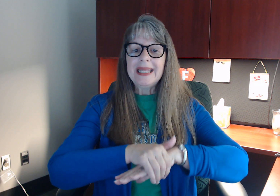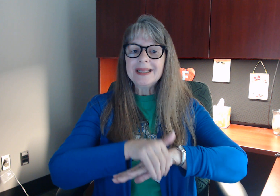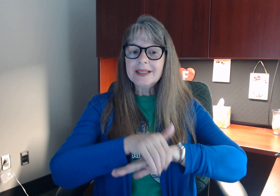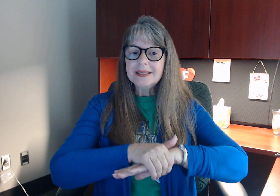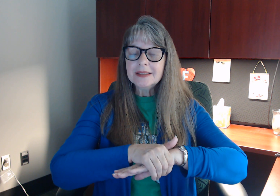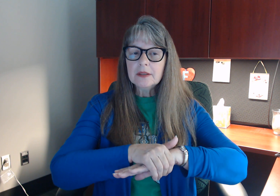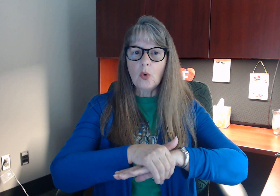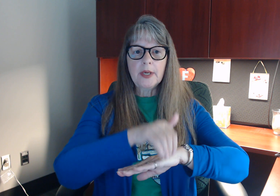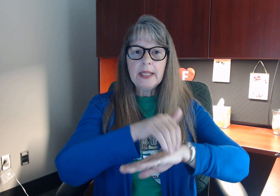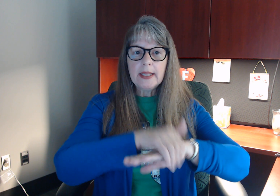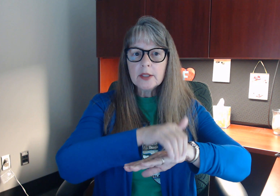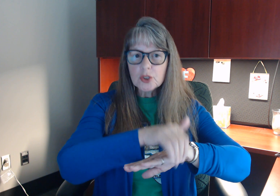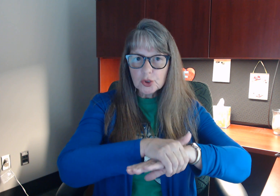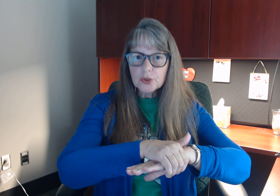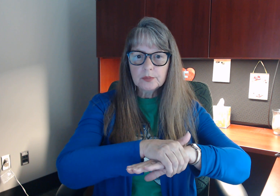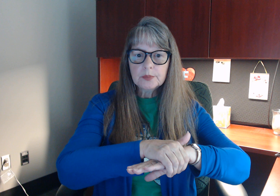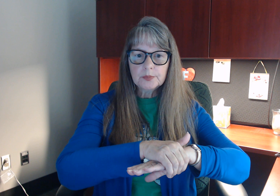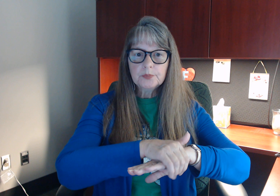England or English.